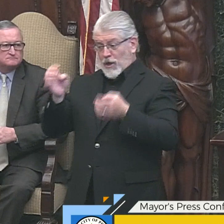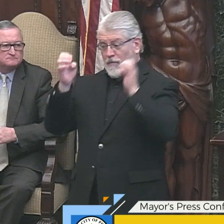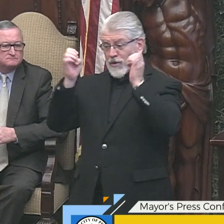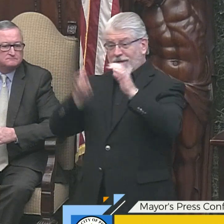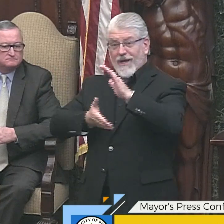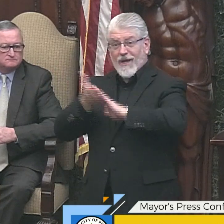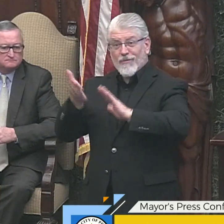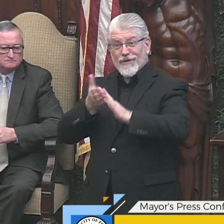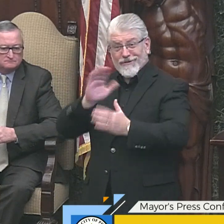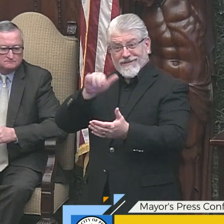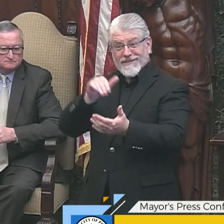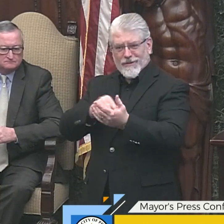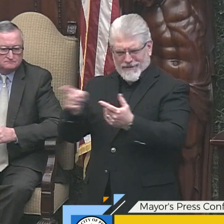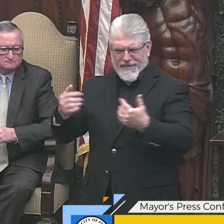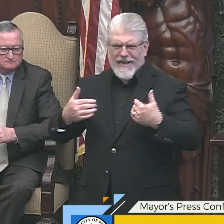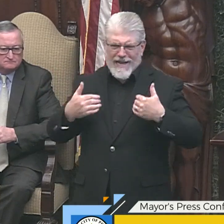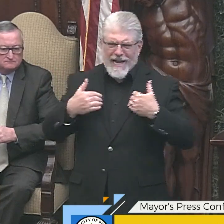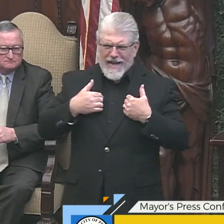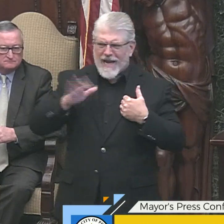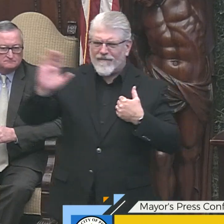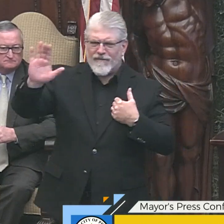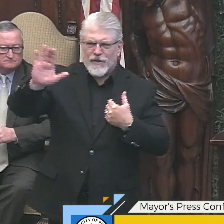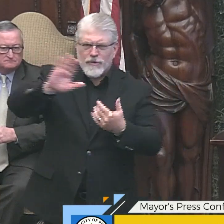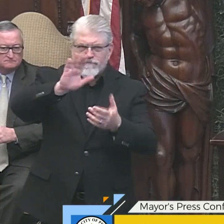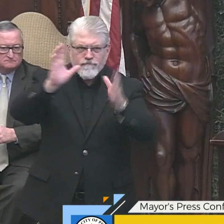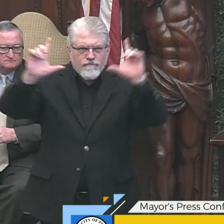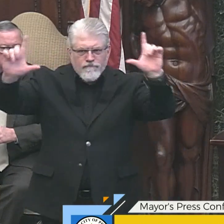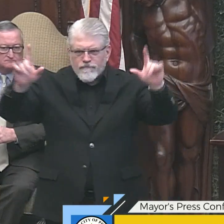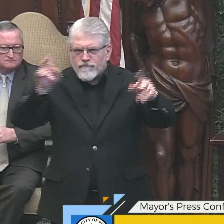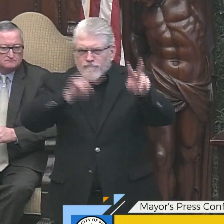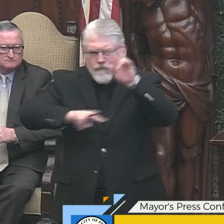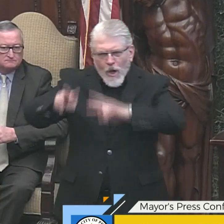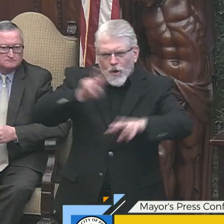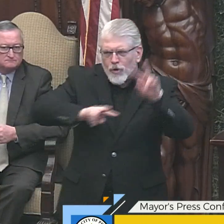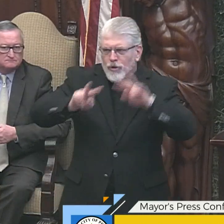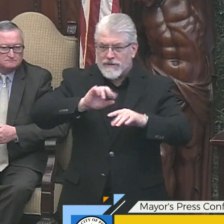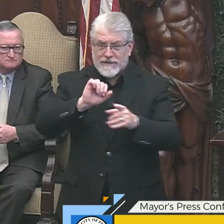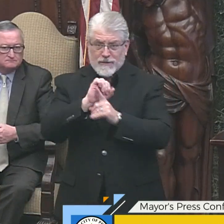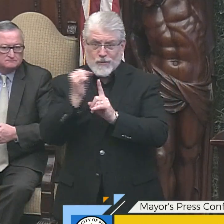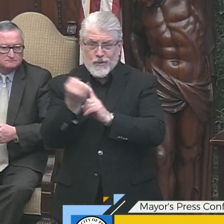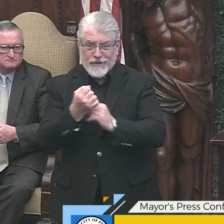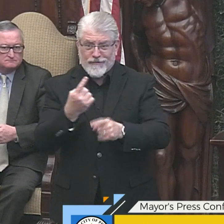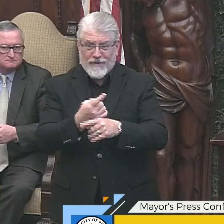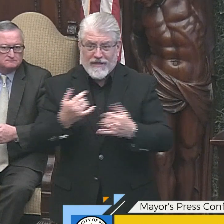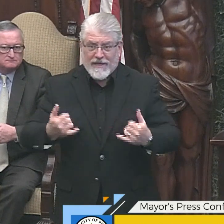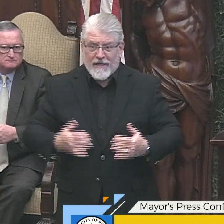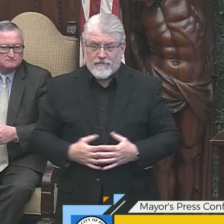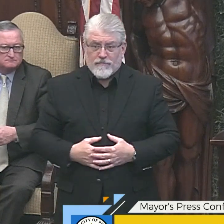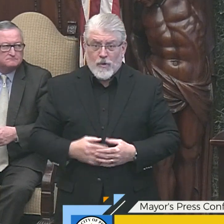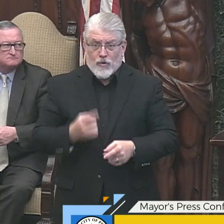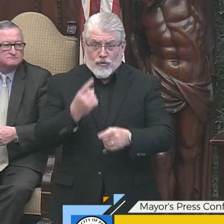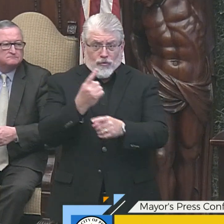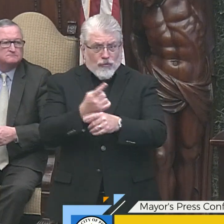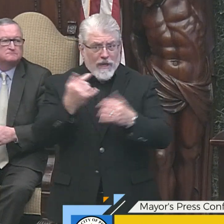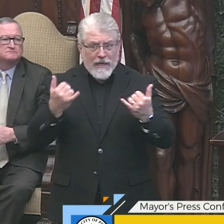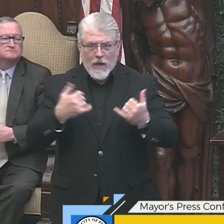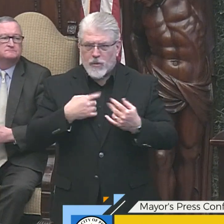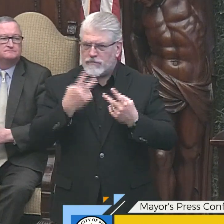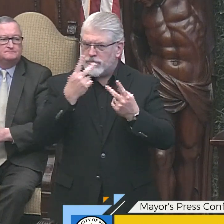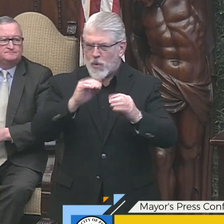so. Today, we had no disruptions due to any attendance issues. We had no significant disruptions of any